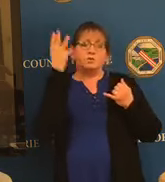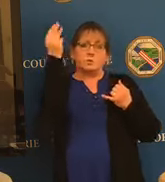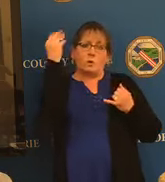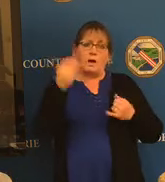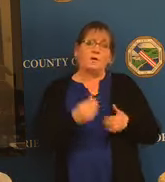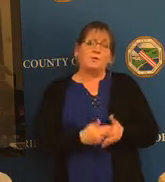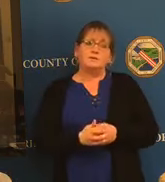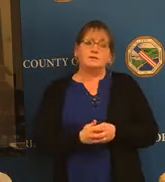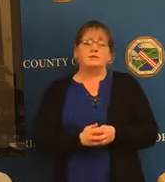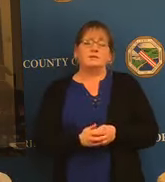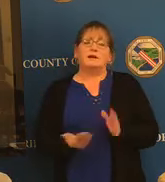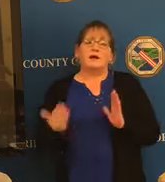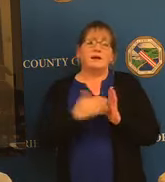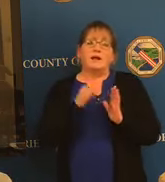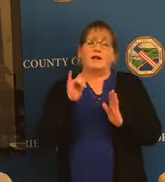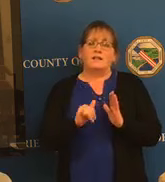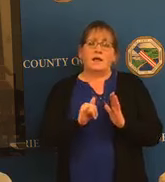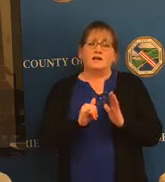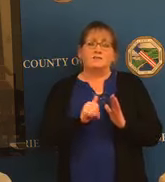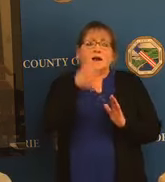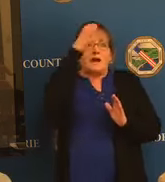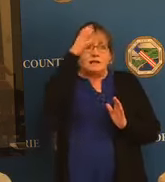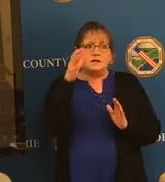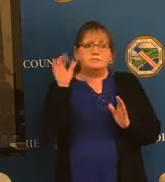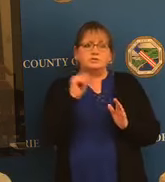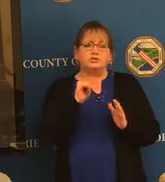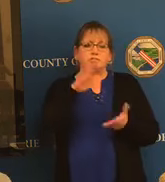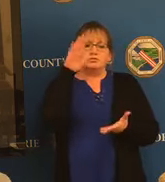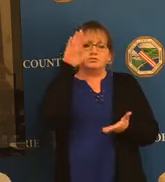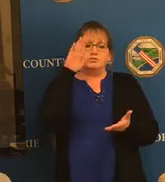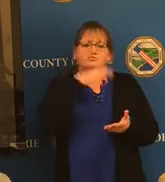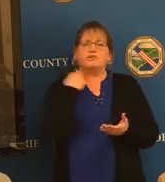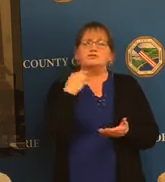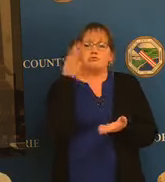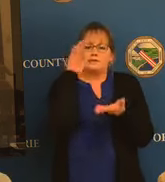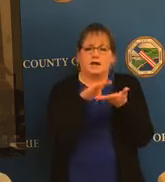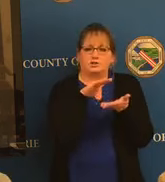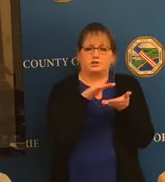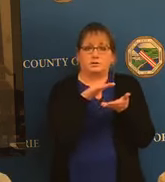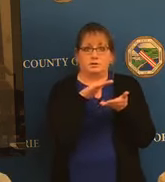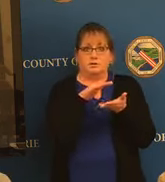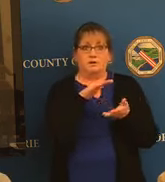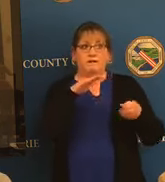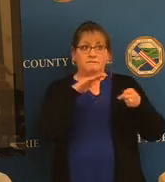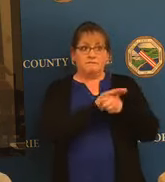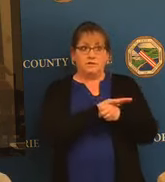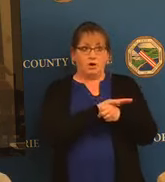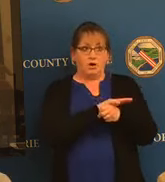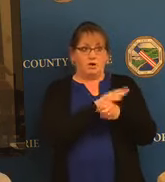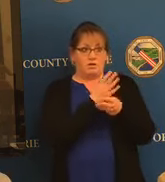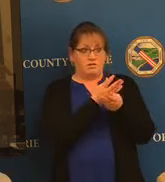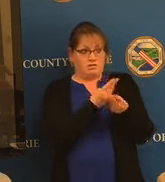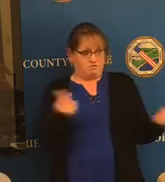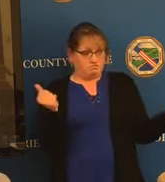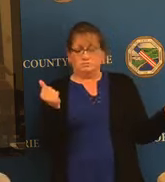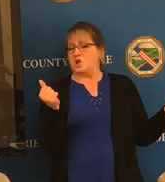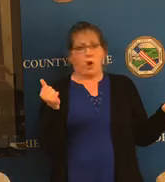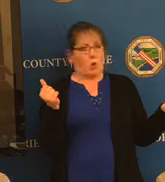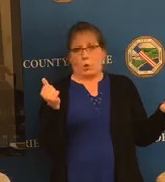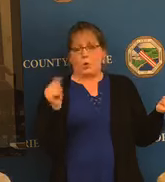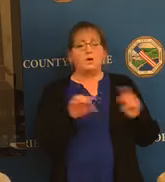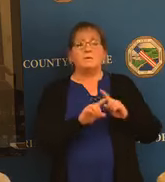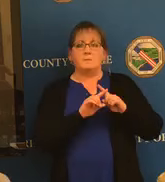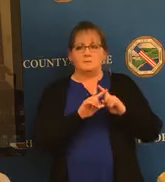Again, it's a concept of risk reduction, so it's reducing the risk, not eliminating the risk. Again, there is a shortage